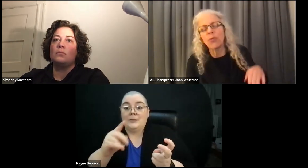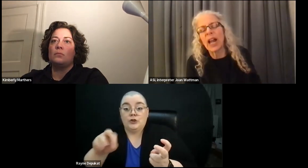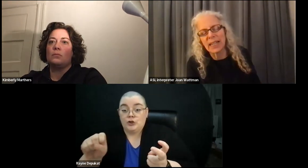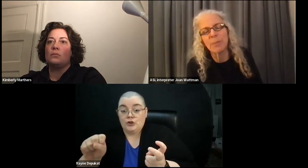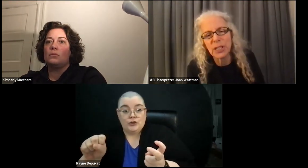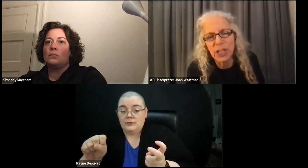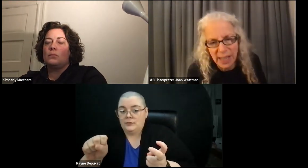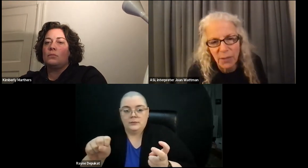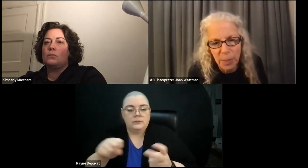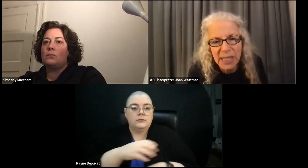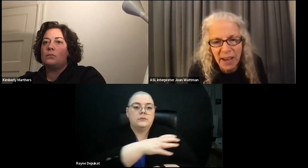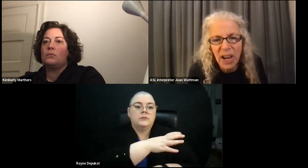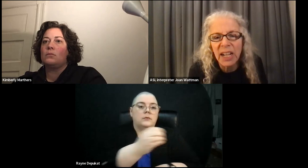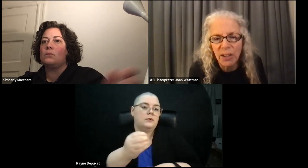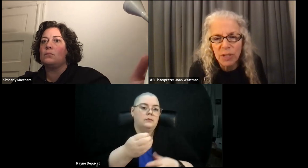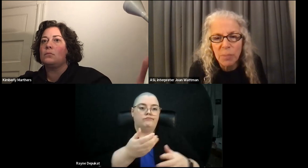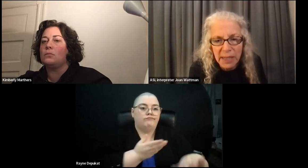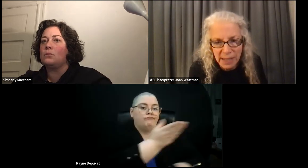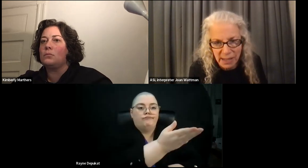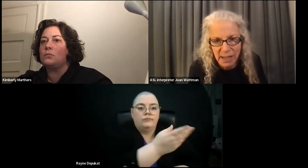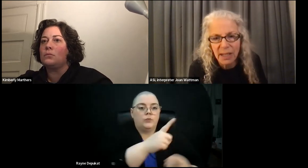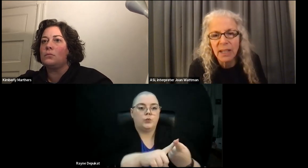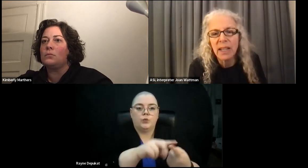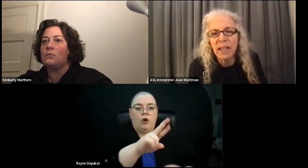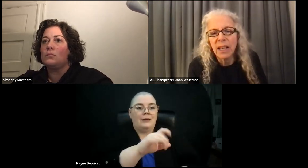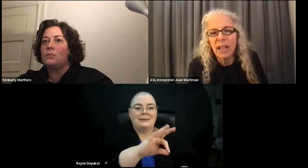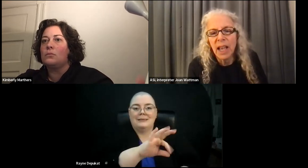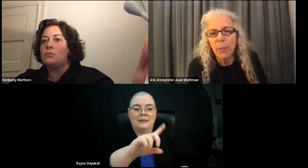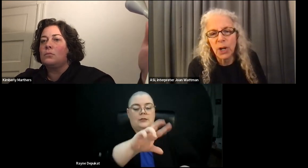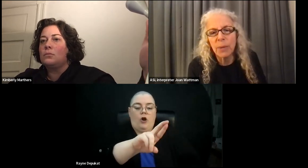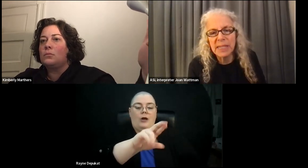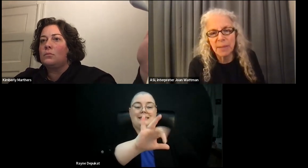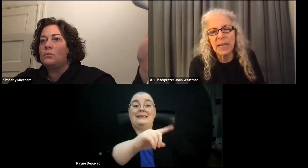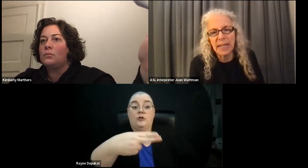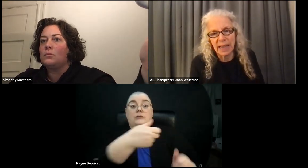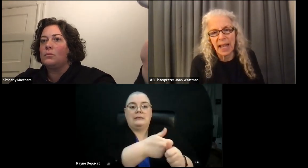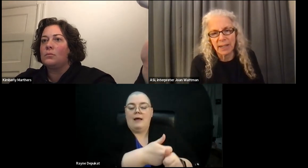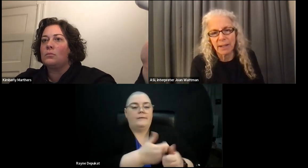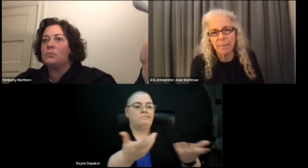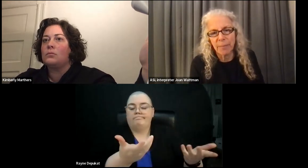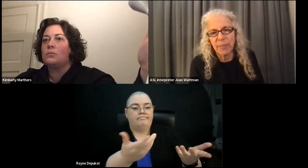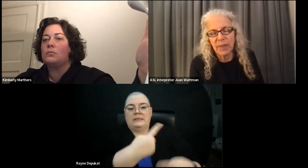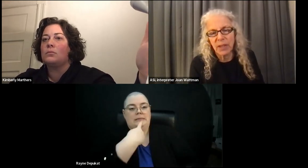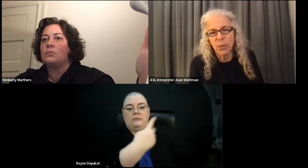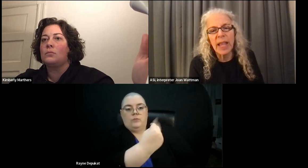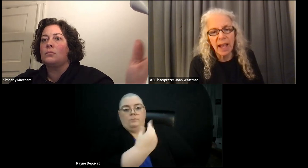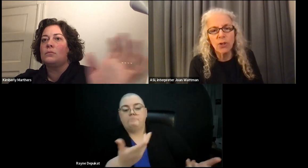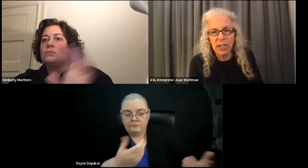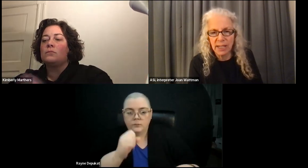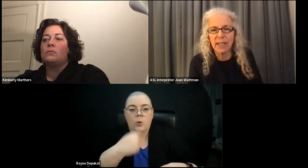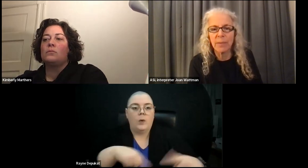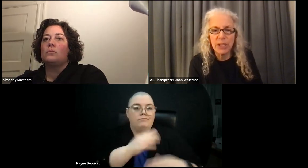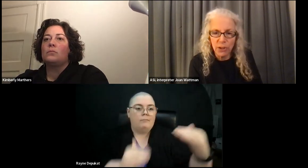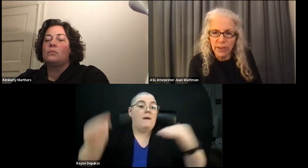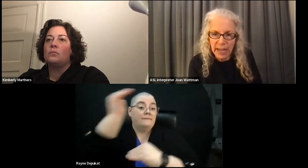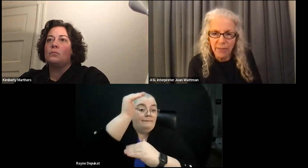above the Rhode Island Commission's level, because I have not gotten responses. And we're going to be submitting that. We have talked